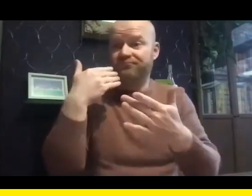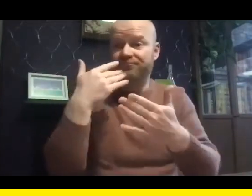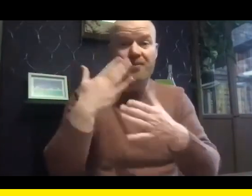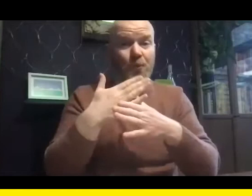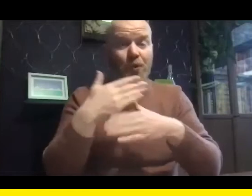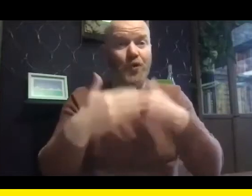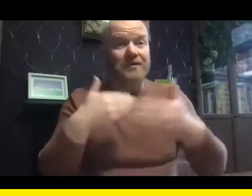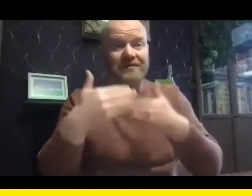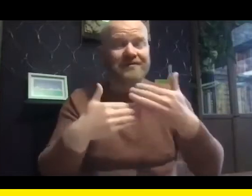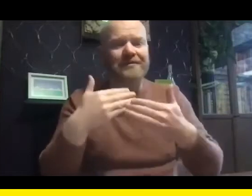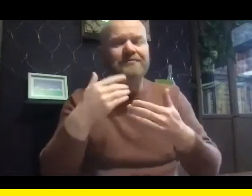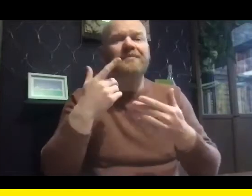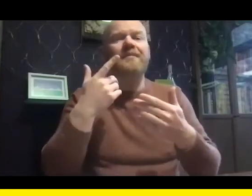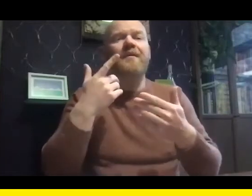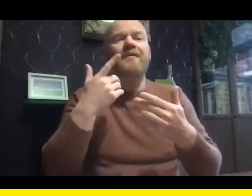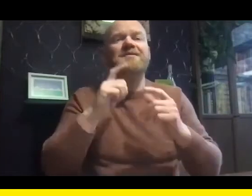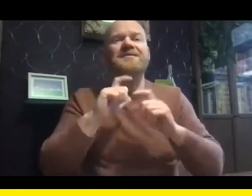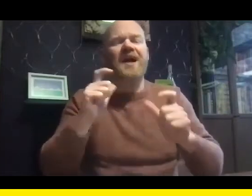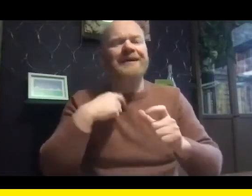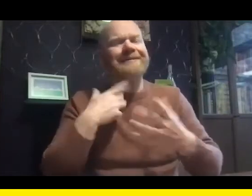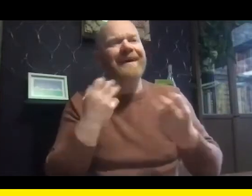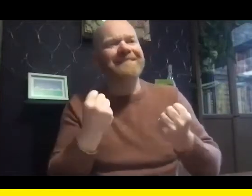on the go. I did that for quite a few years,